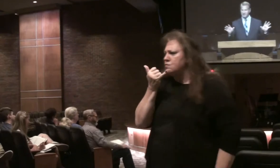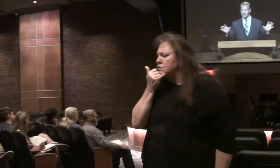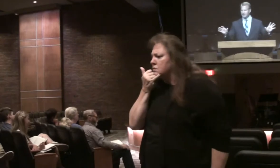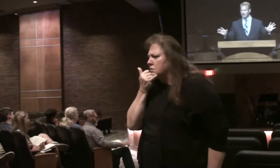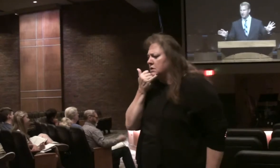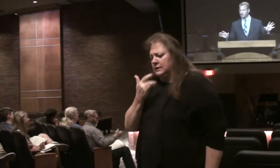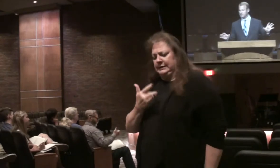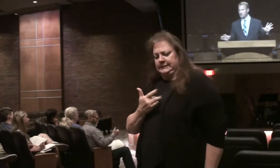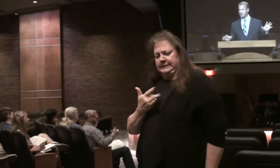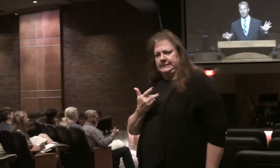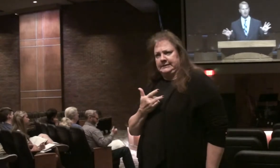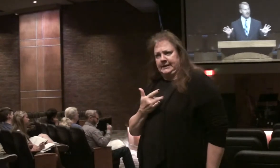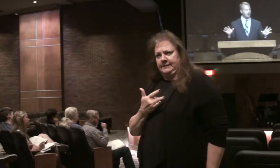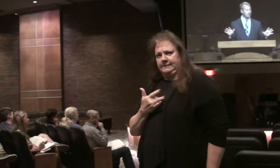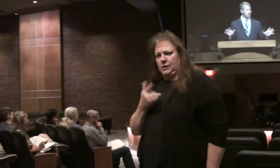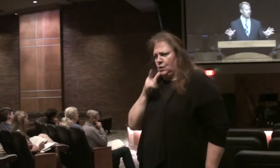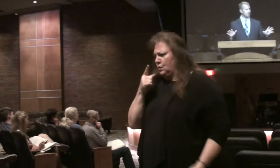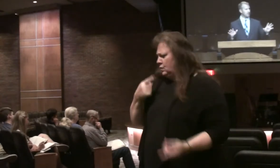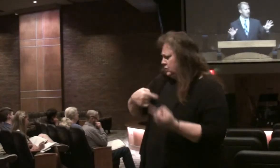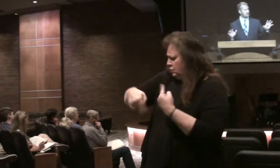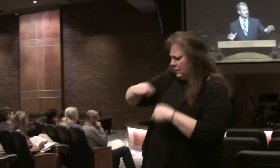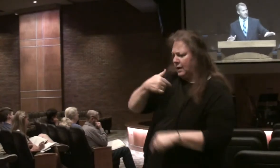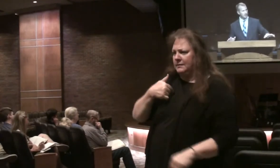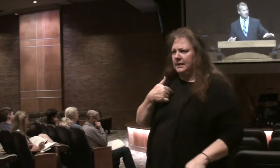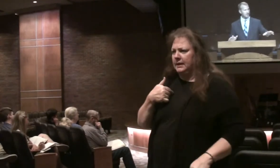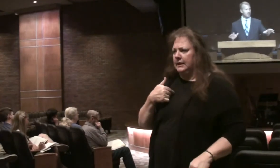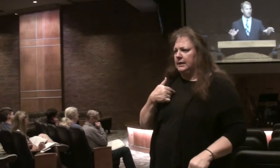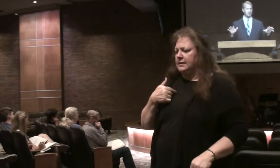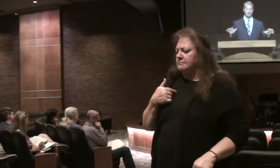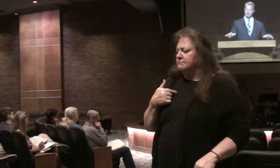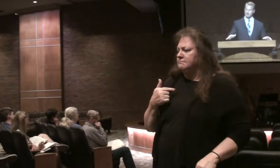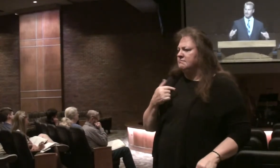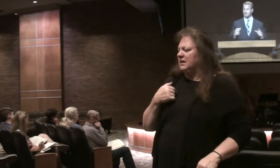be sensitive to others that you're around, to not step on